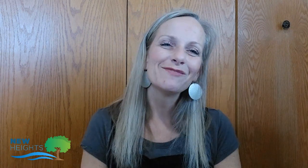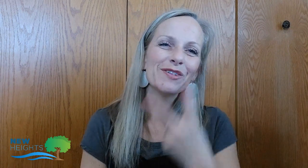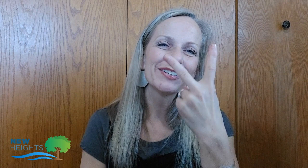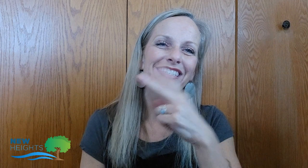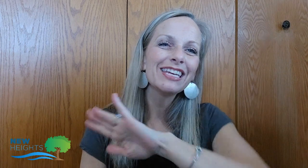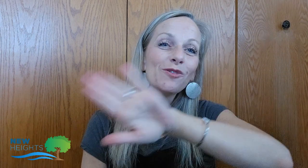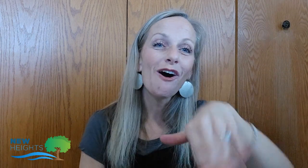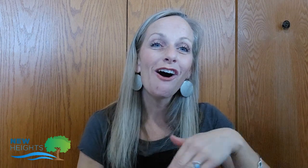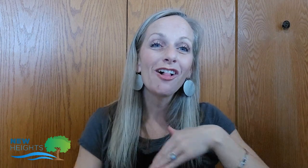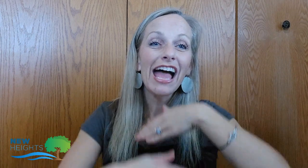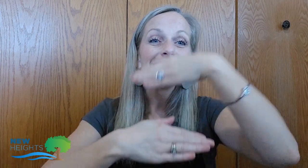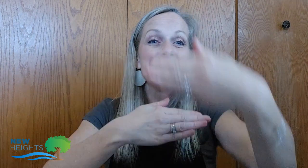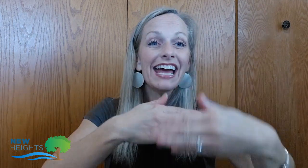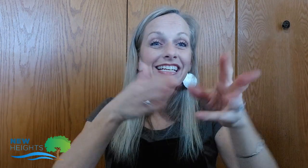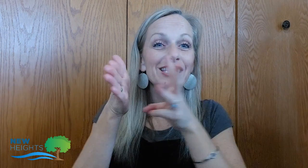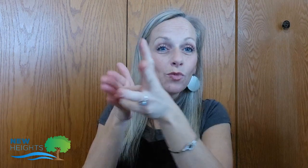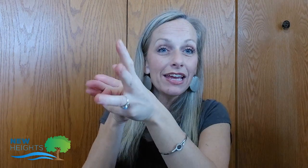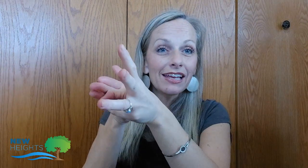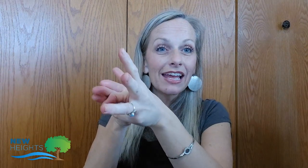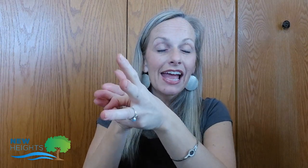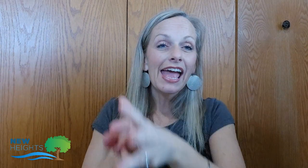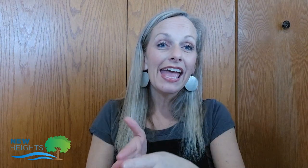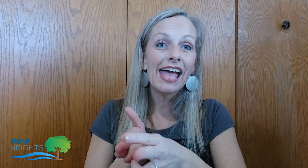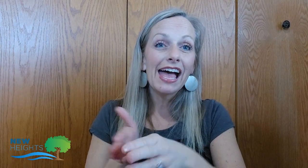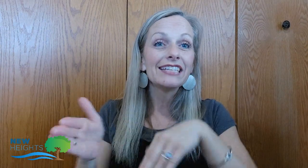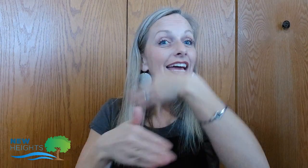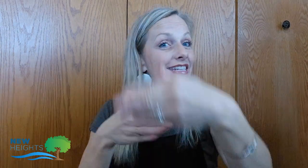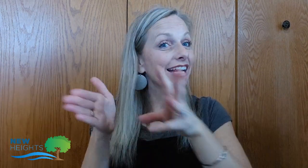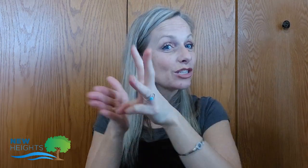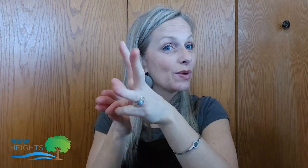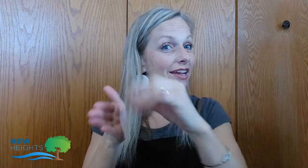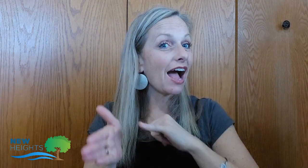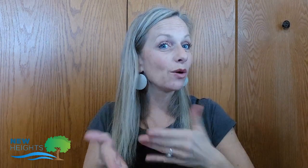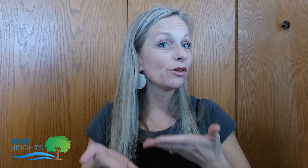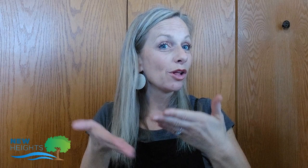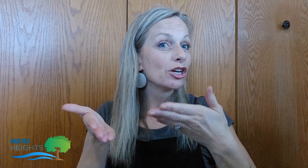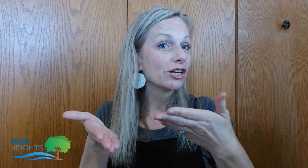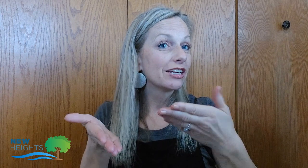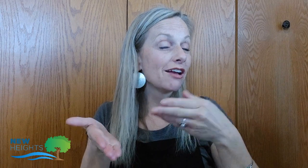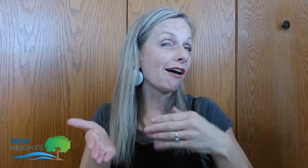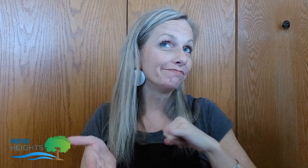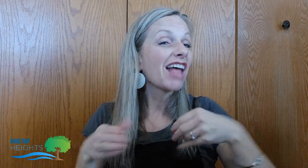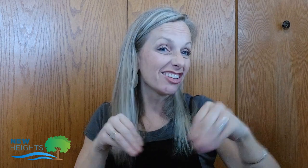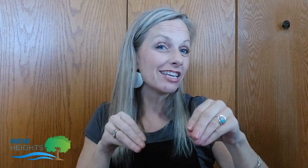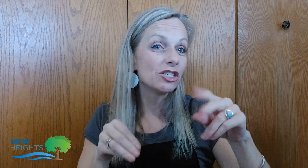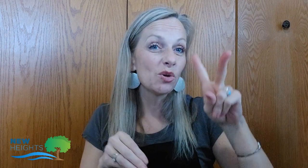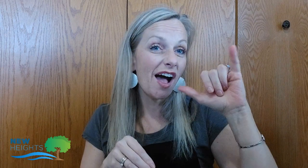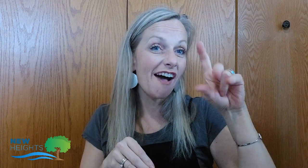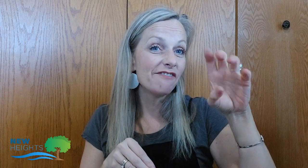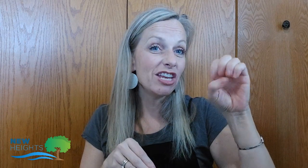We will see you all next week. And next week I'll send you a